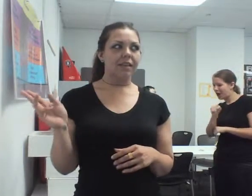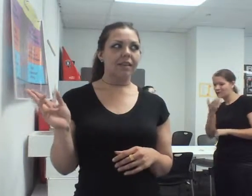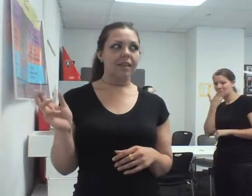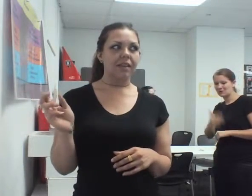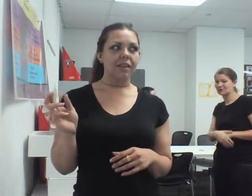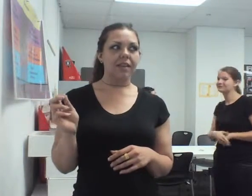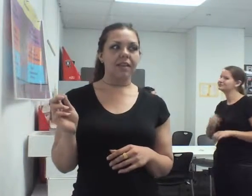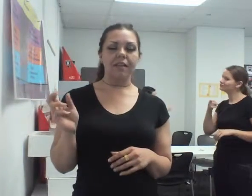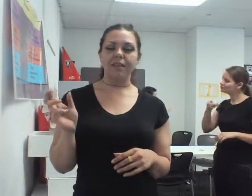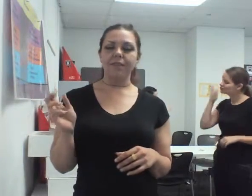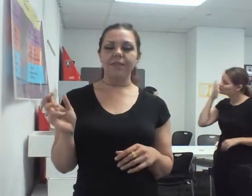Yeah, you will.